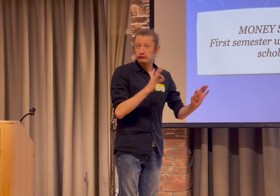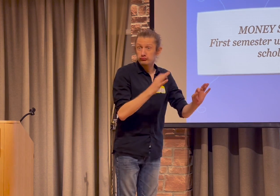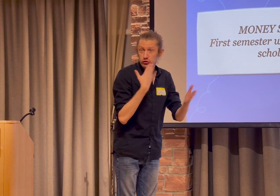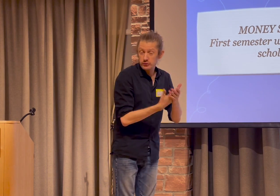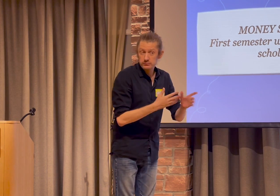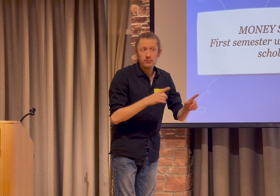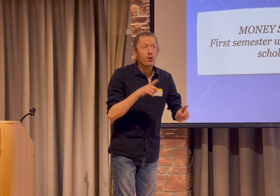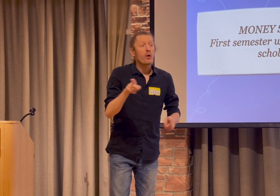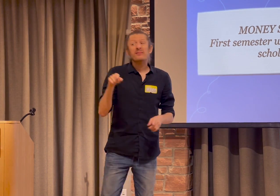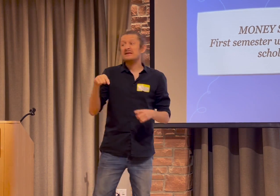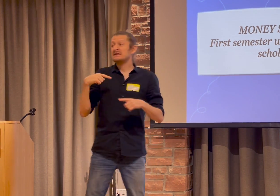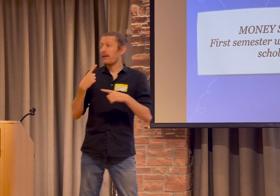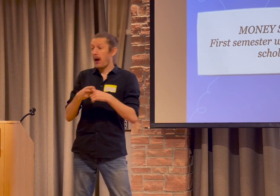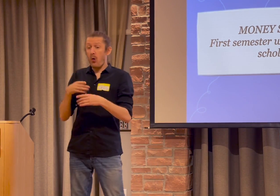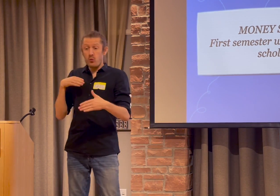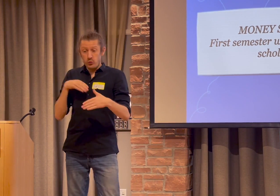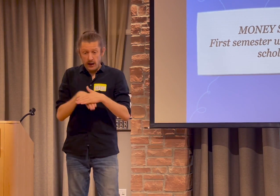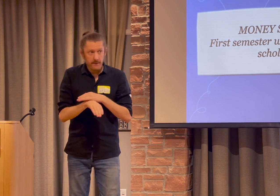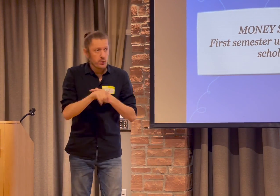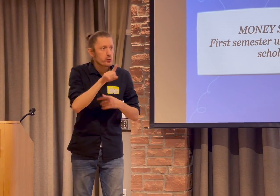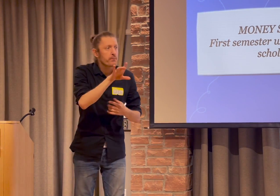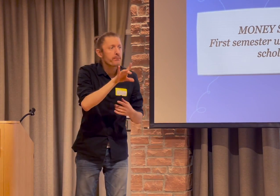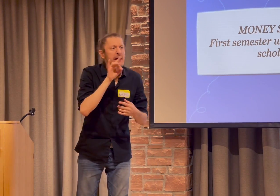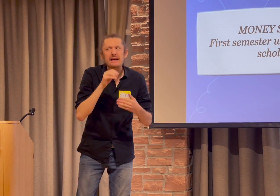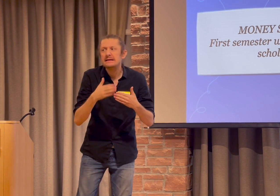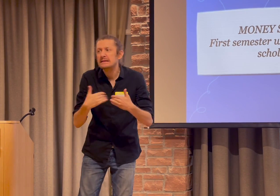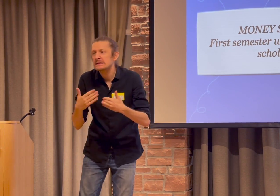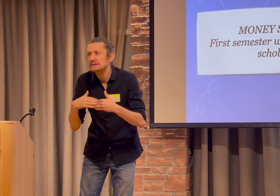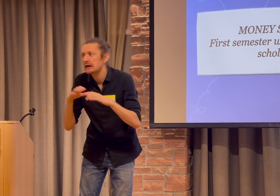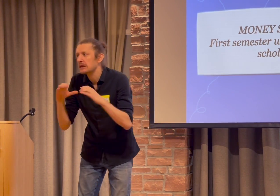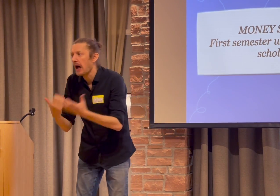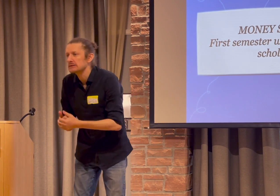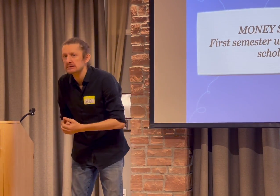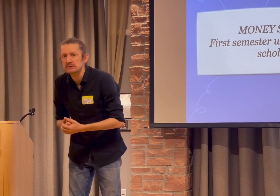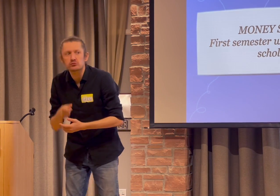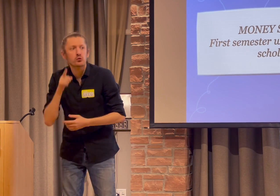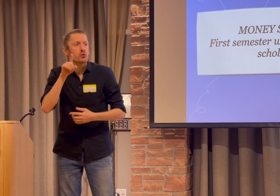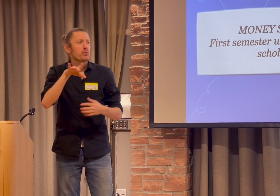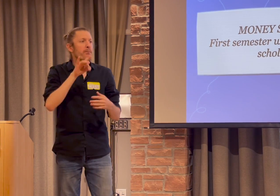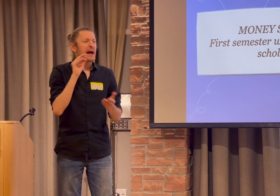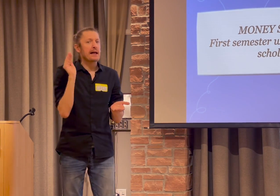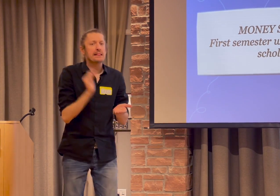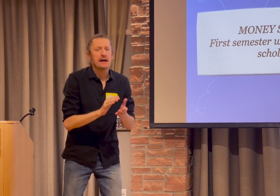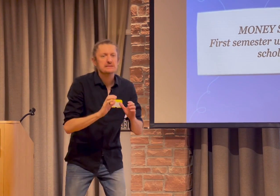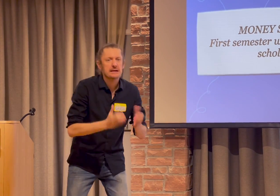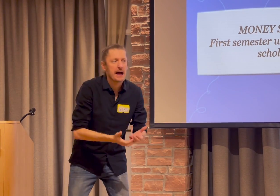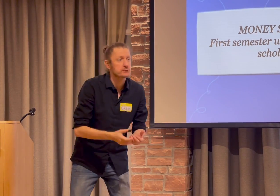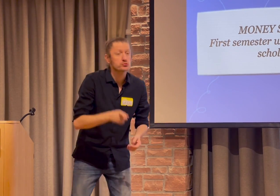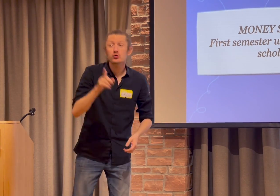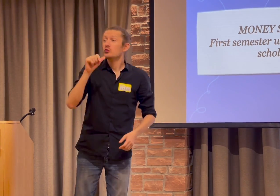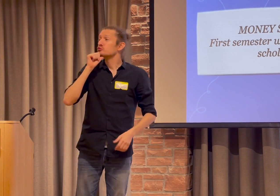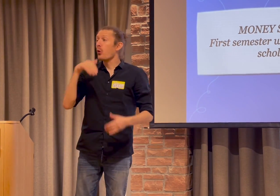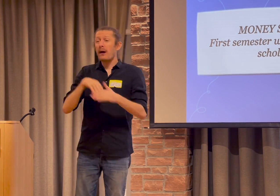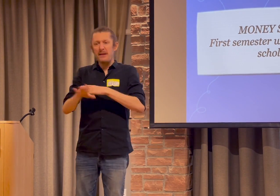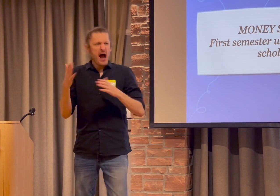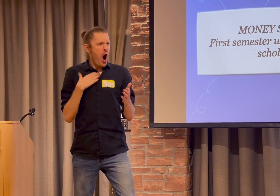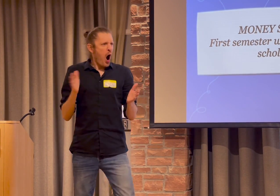This is not about getting the highest GPA necessarily, but it's about going in and picking some easy courses,